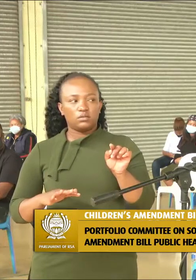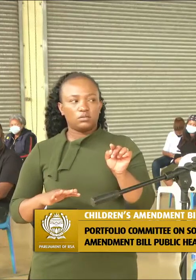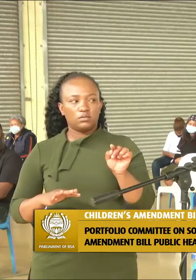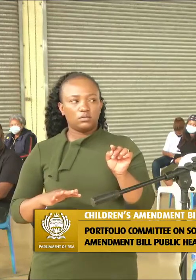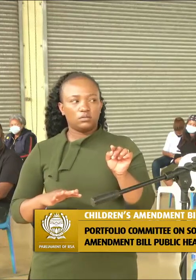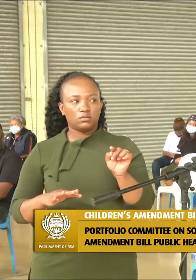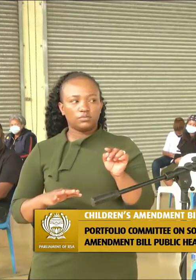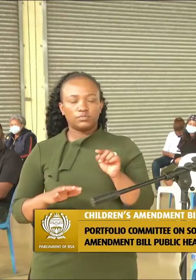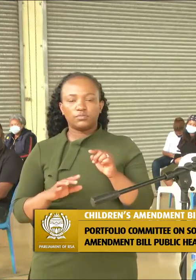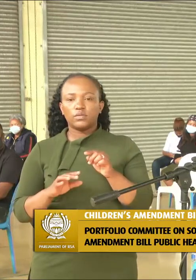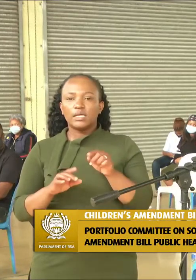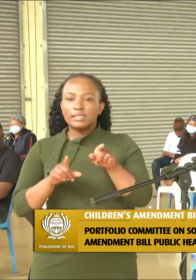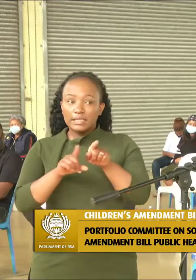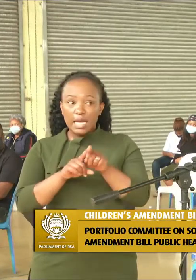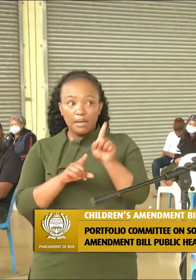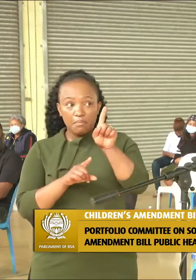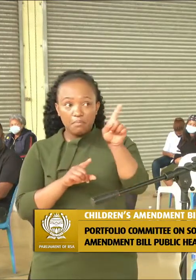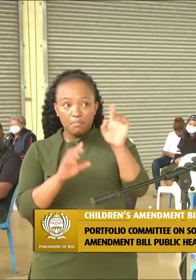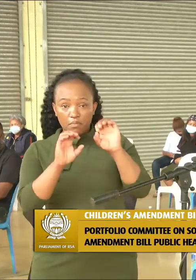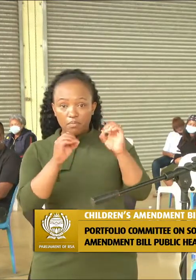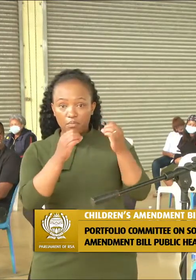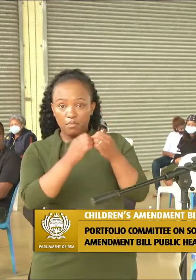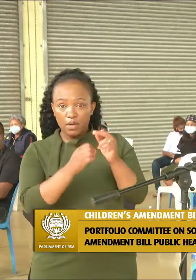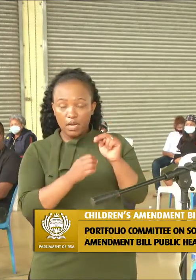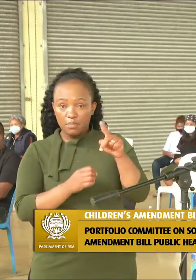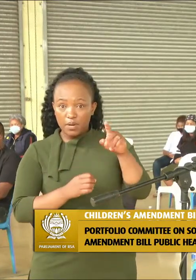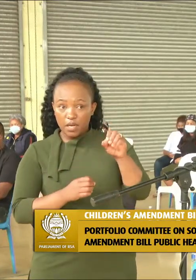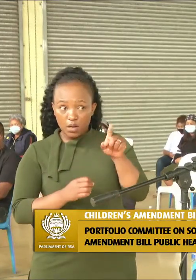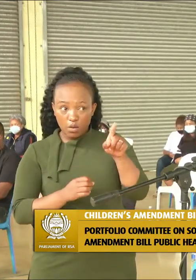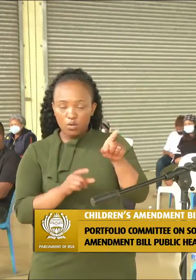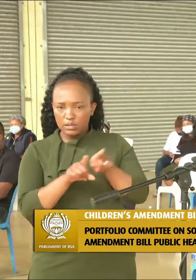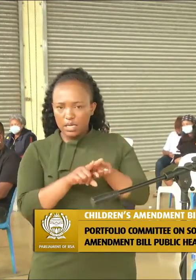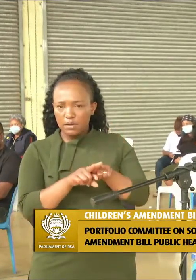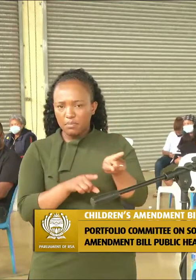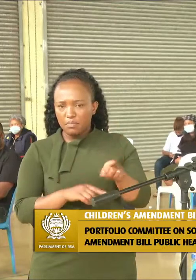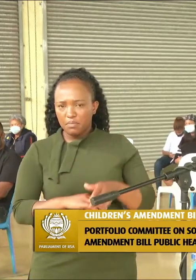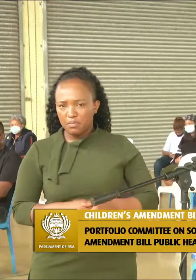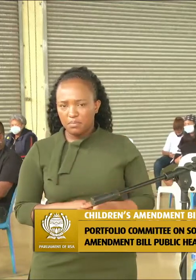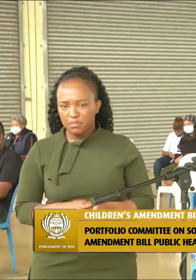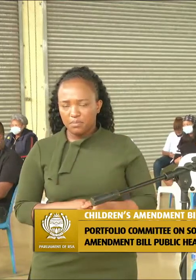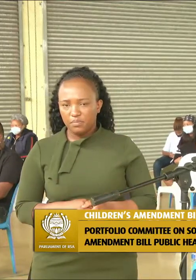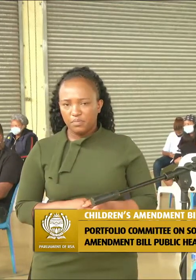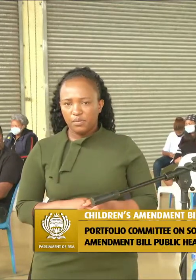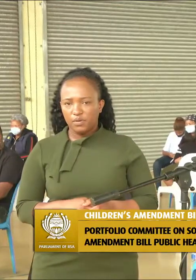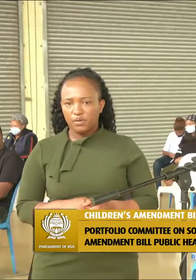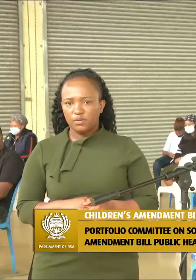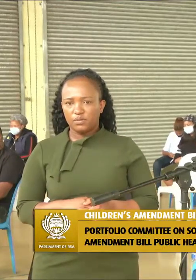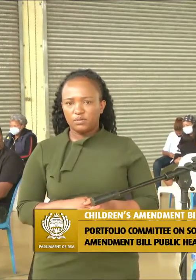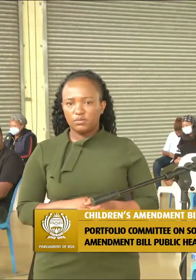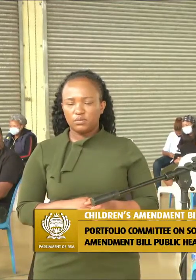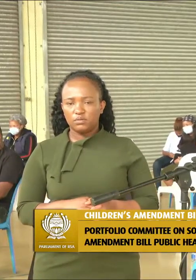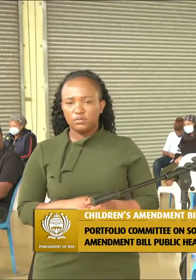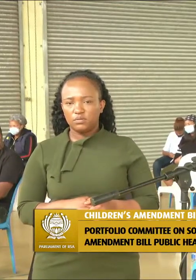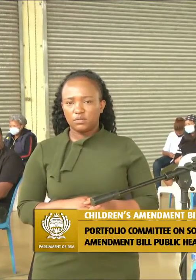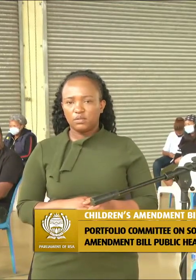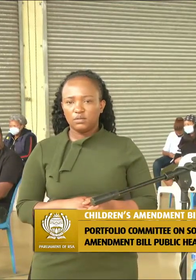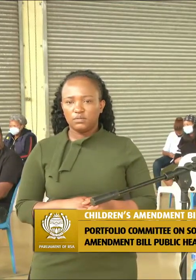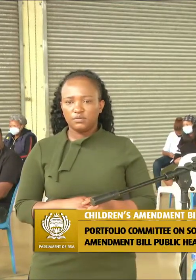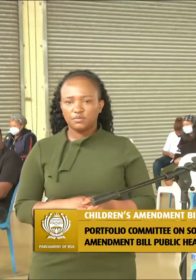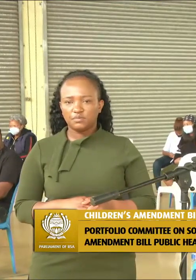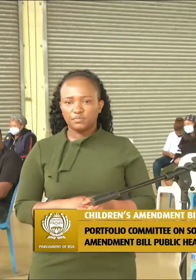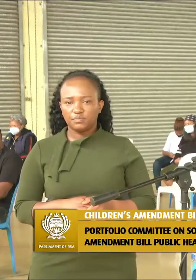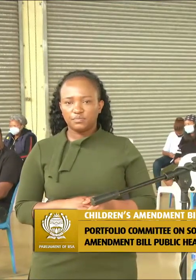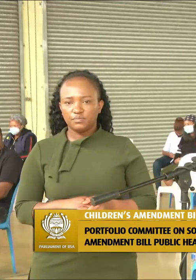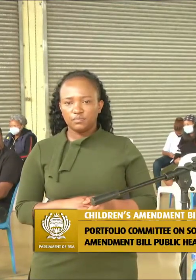kuyima NPO now. These other organizations that I've alluded to that belong to